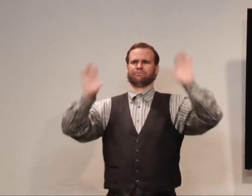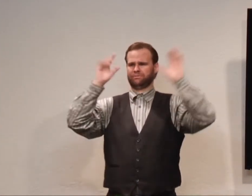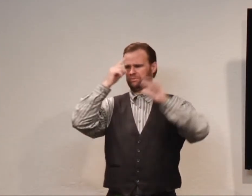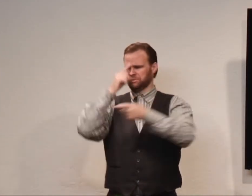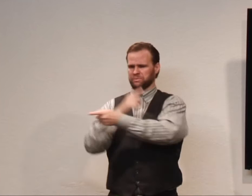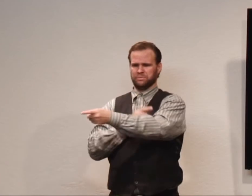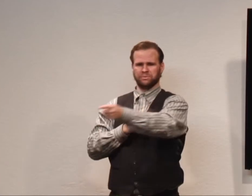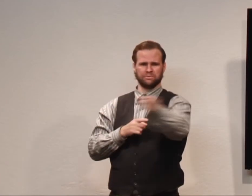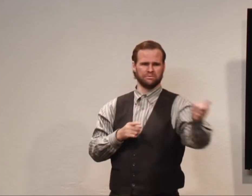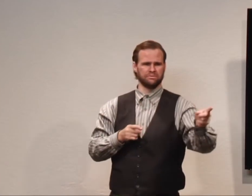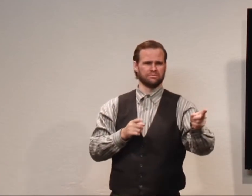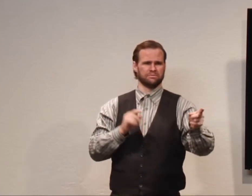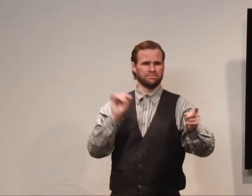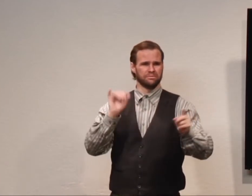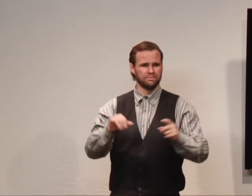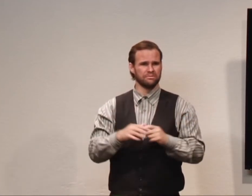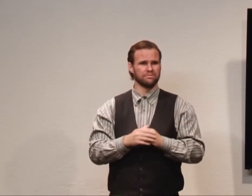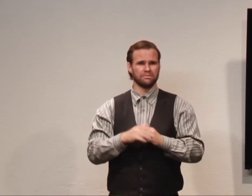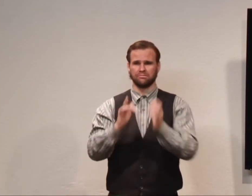I am the blood sacrifice.